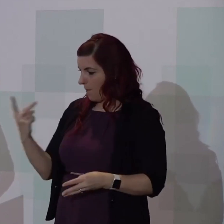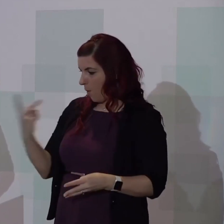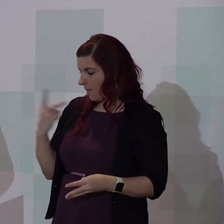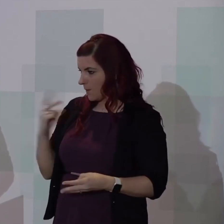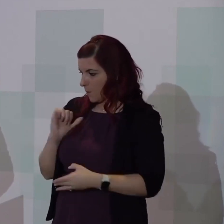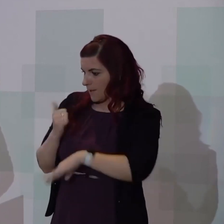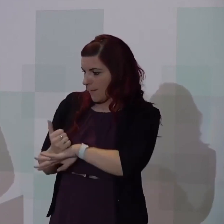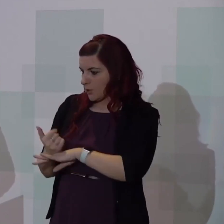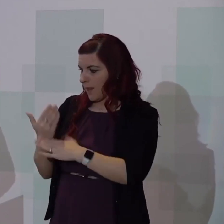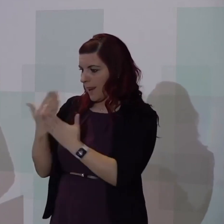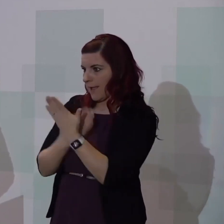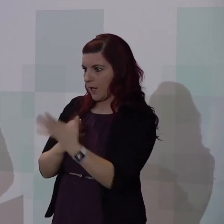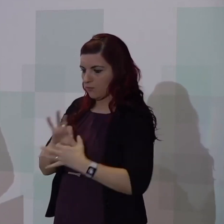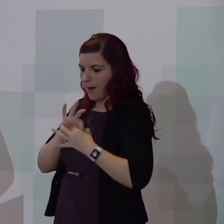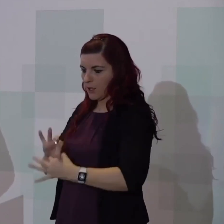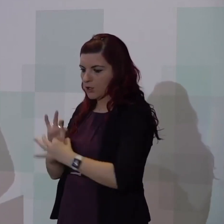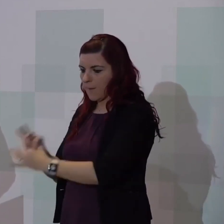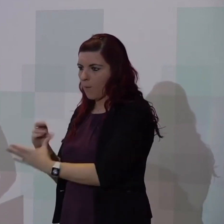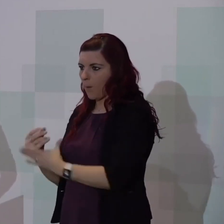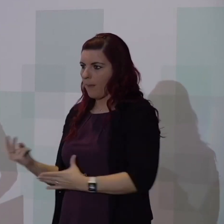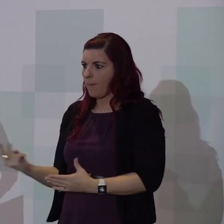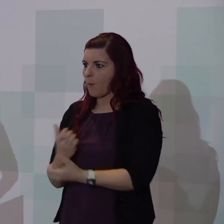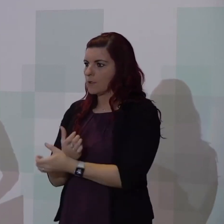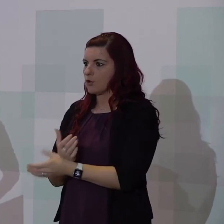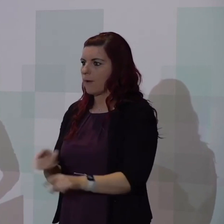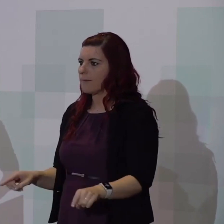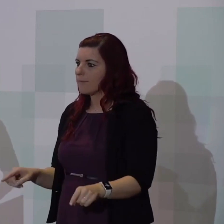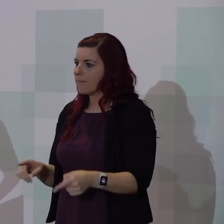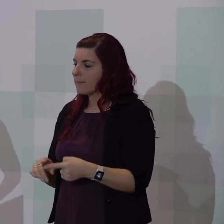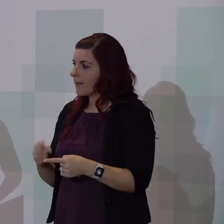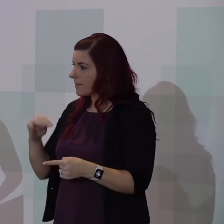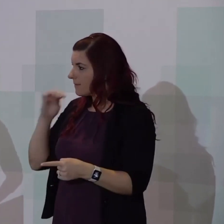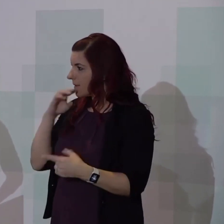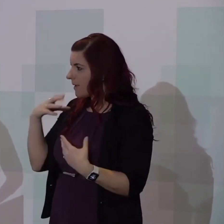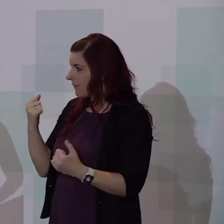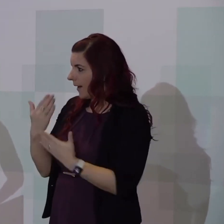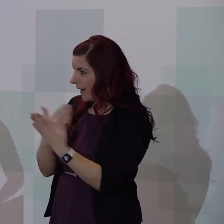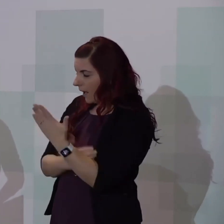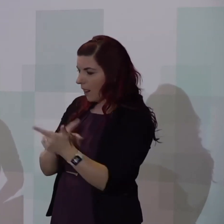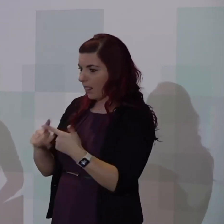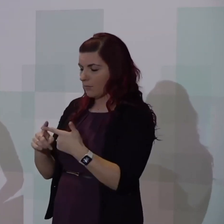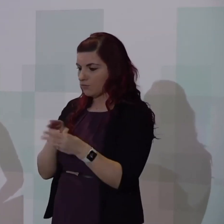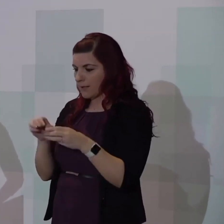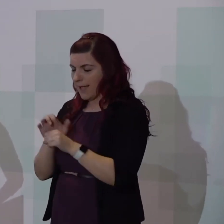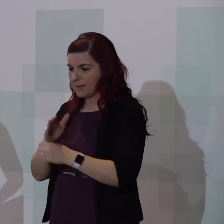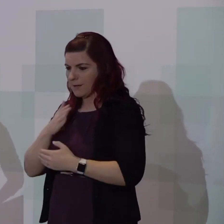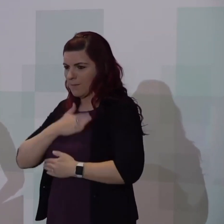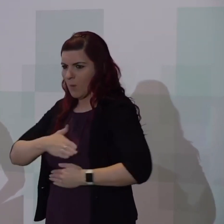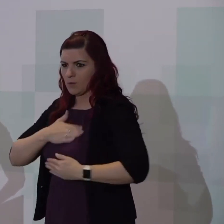establish a legal relationship with our children. This presents legal, practical, and emotional challenges for